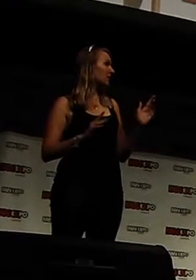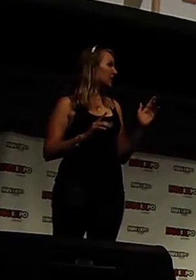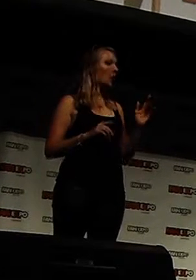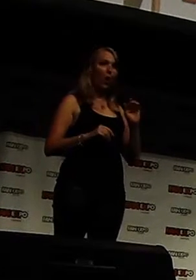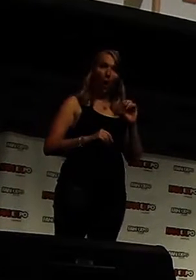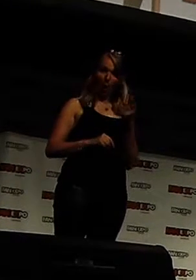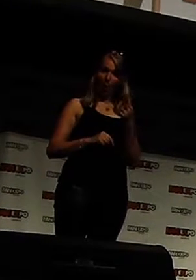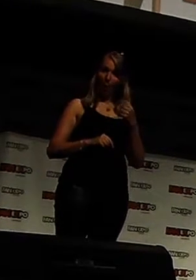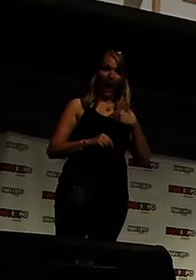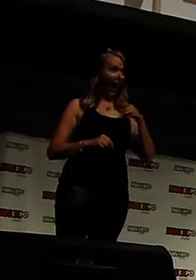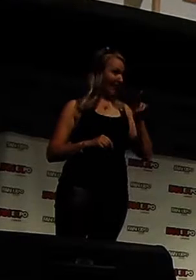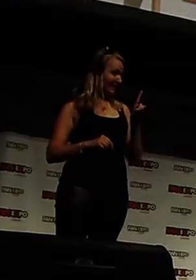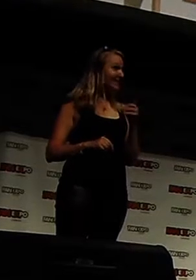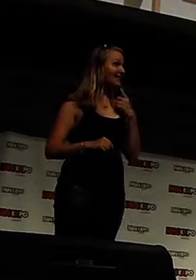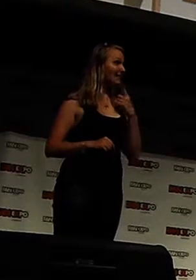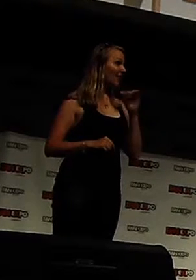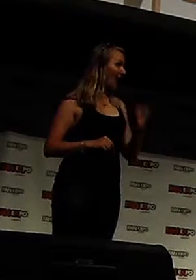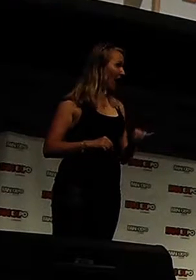Personally.